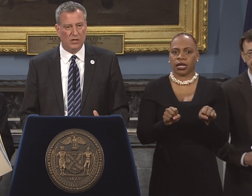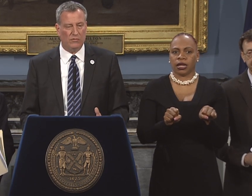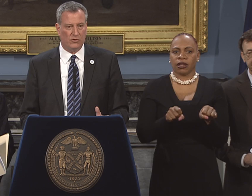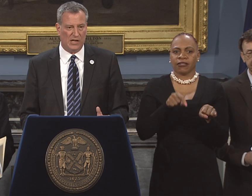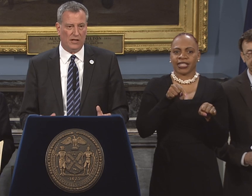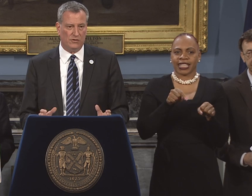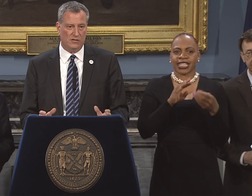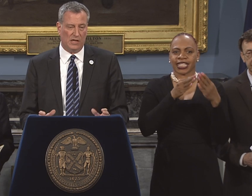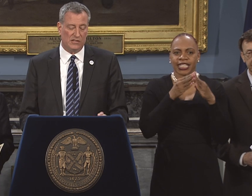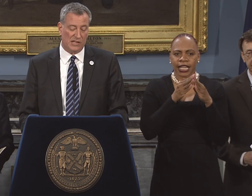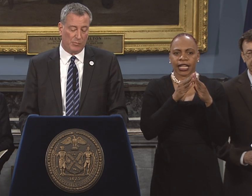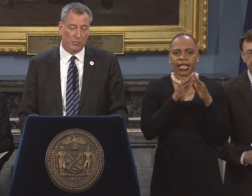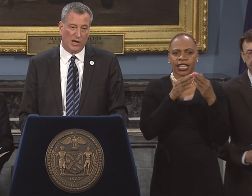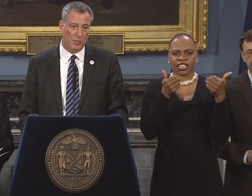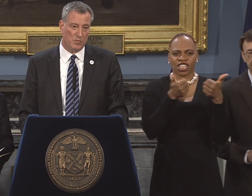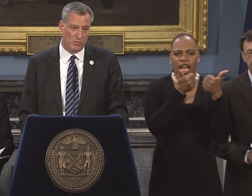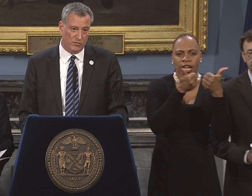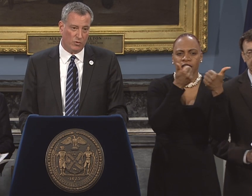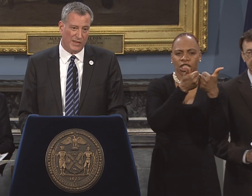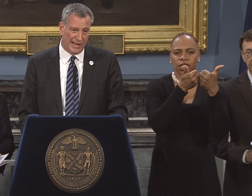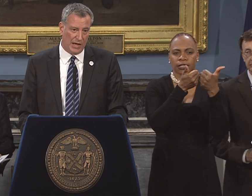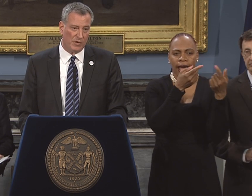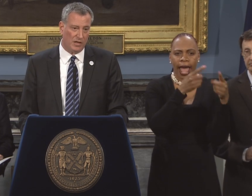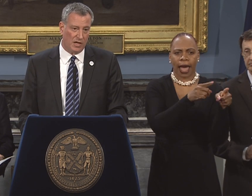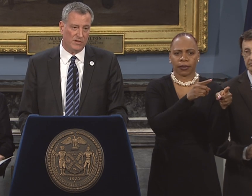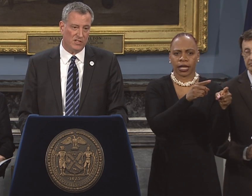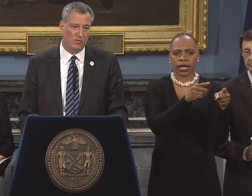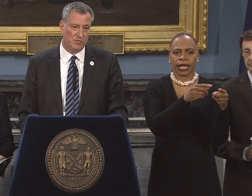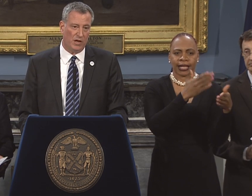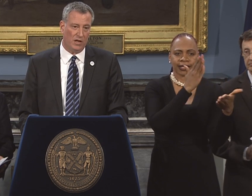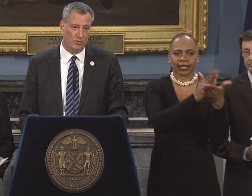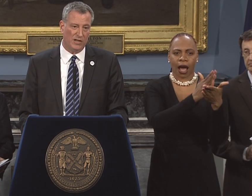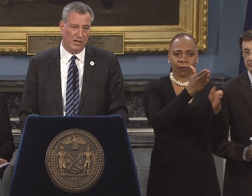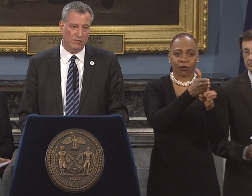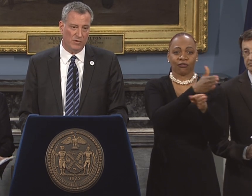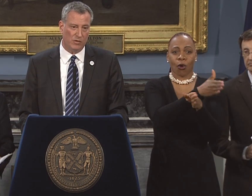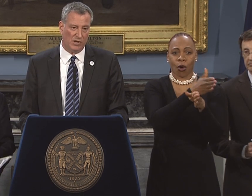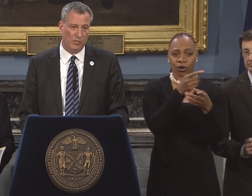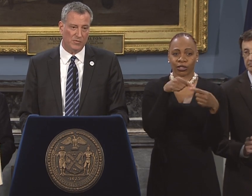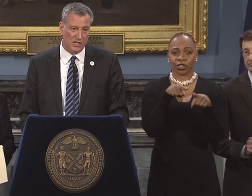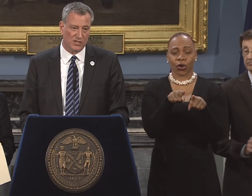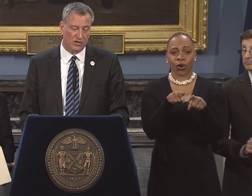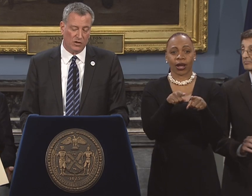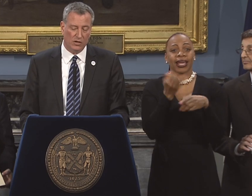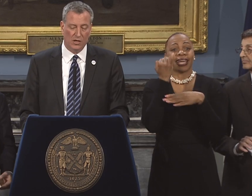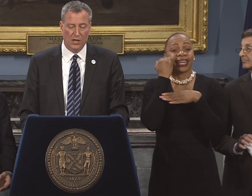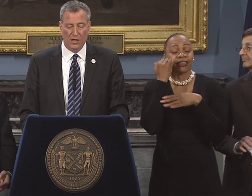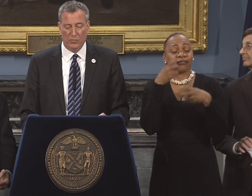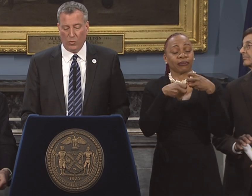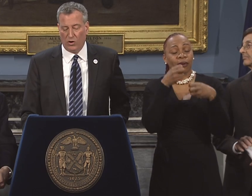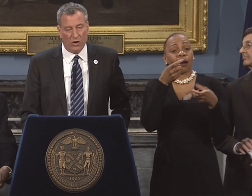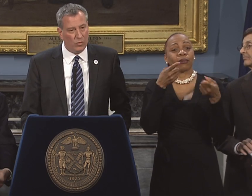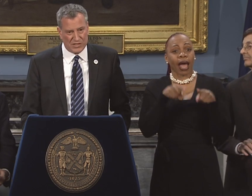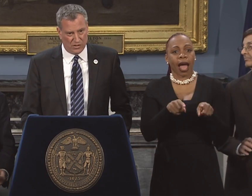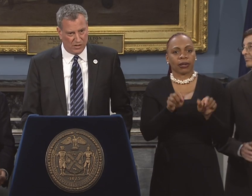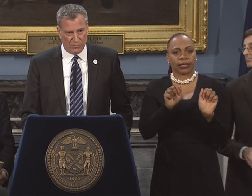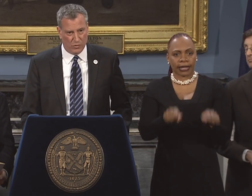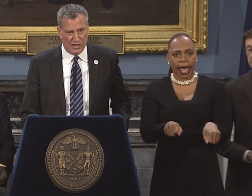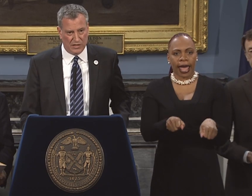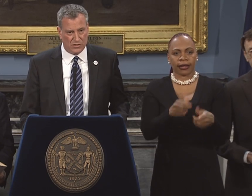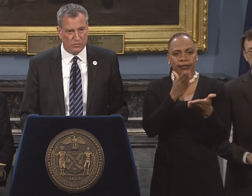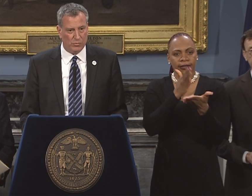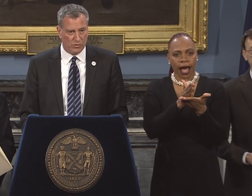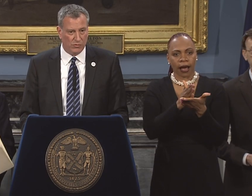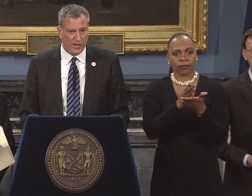city looking for challenges and stopping problems before they happen, and obviously to respond when, God forbid, a problem does occur. But we're always looking